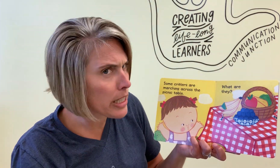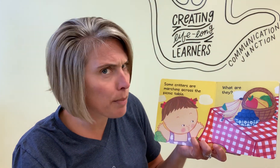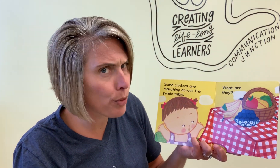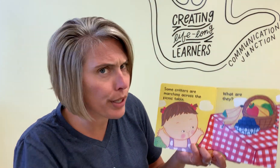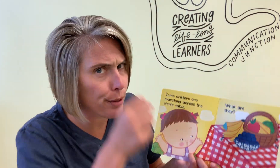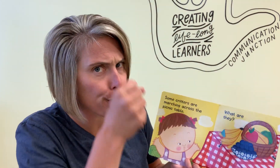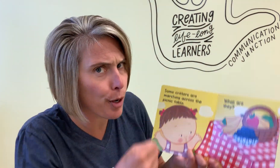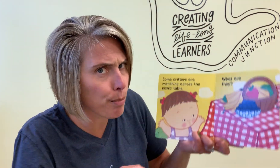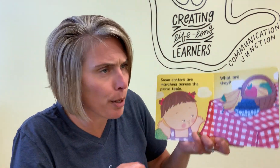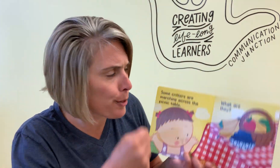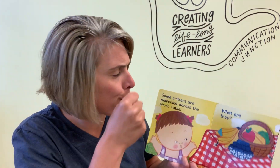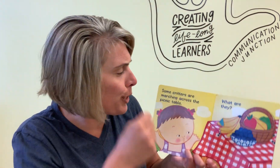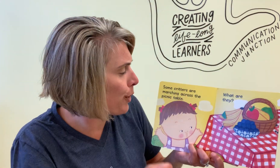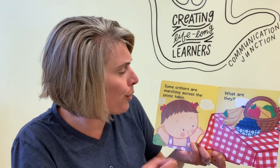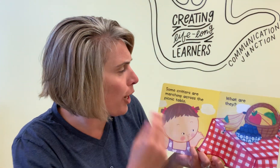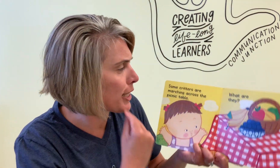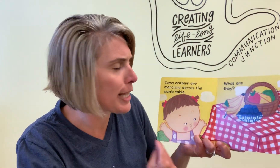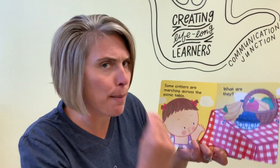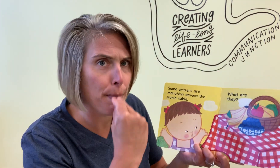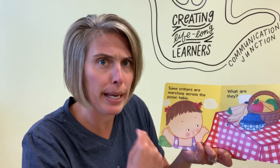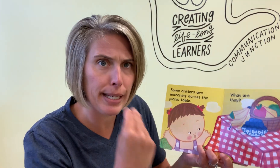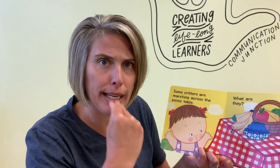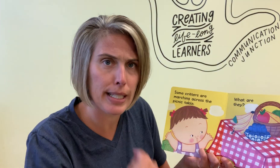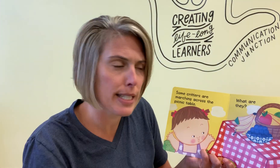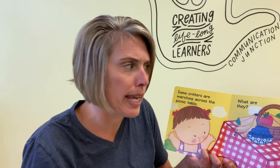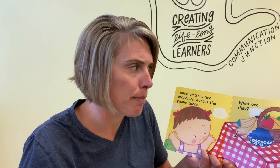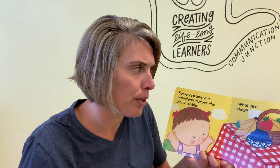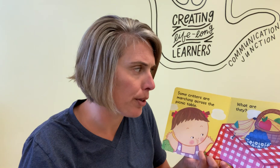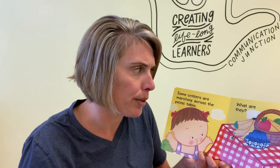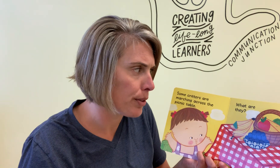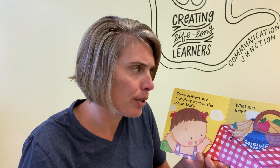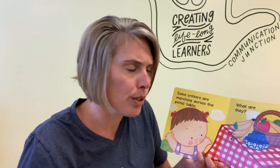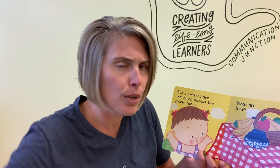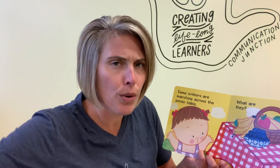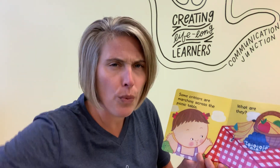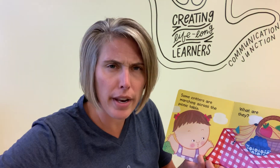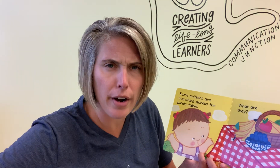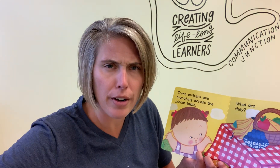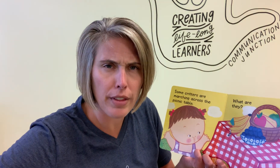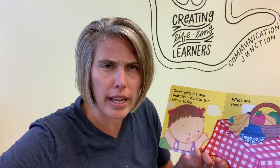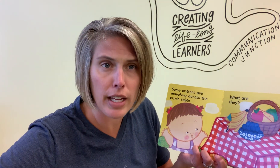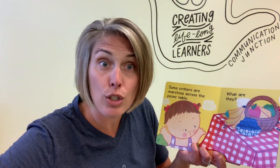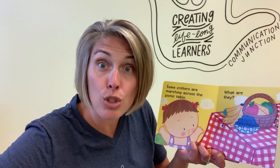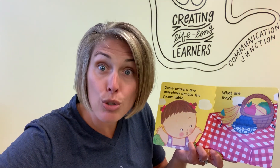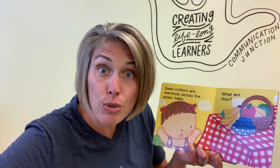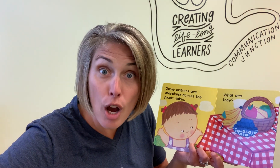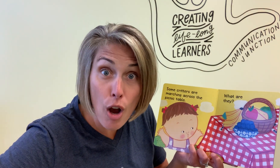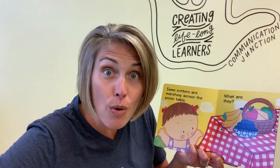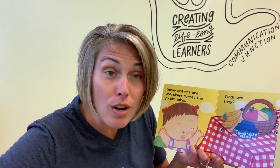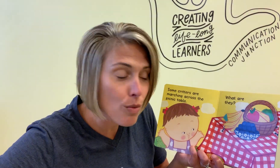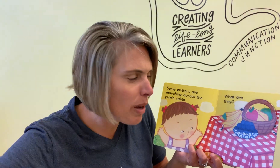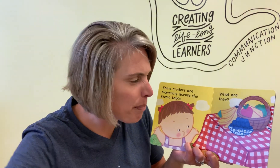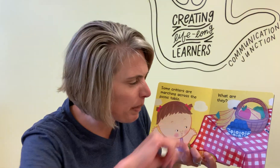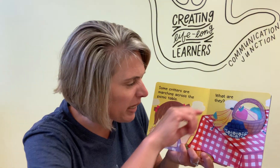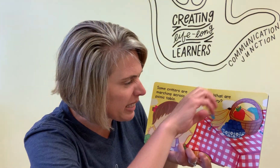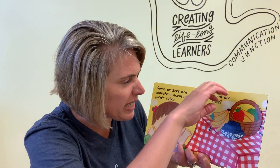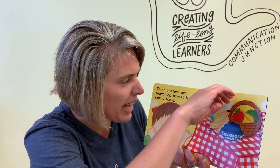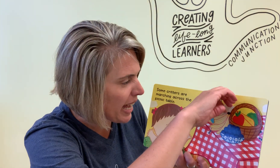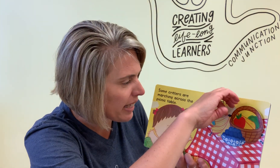Some critters are marching across the picnic table. What are they? Do you know? What bug is that?